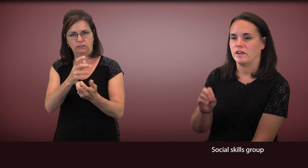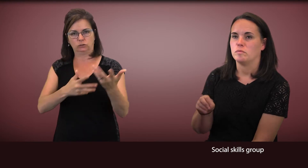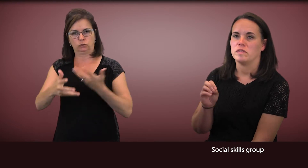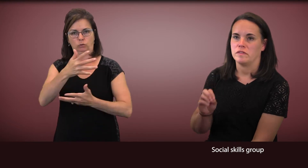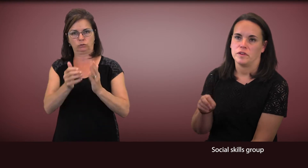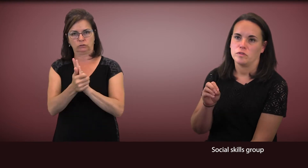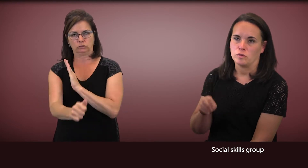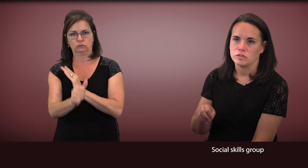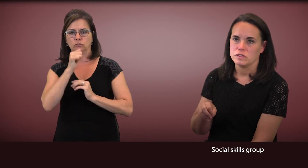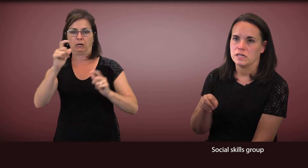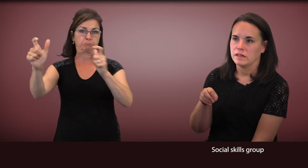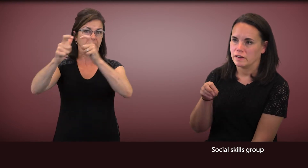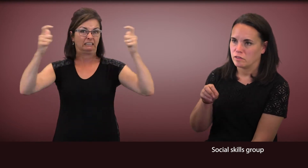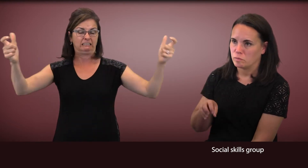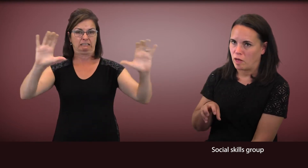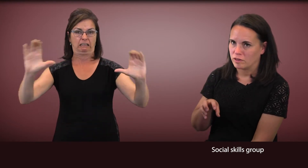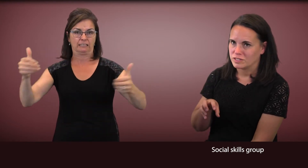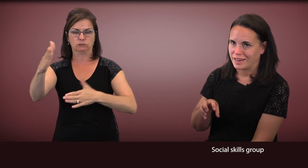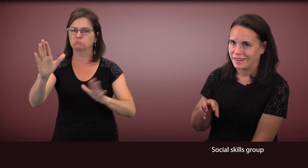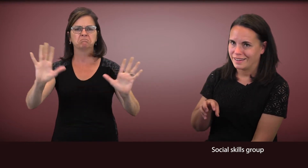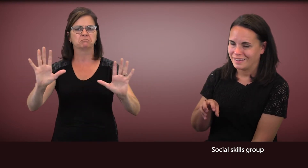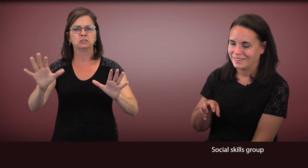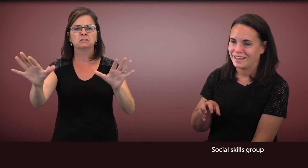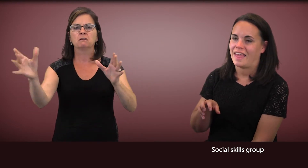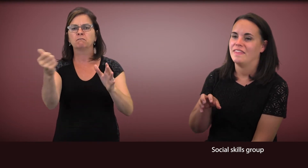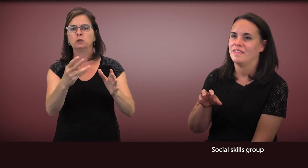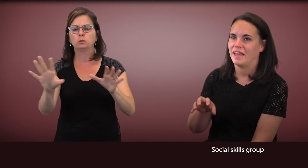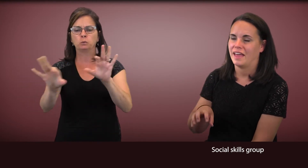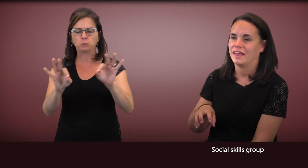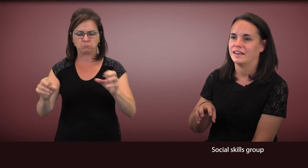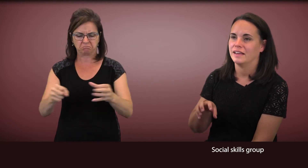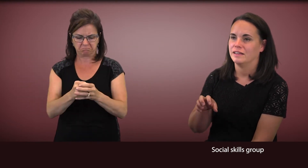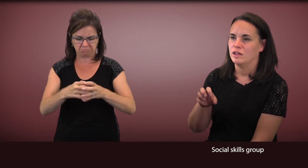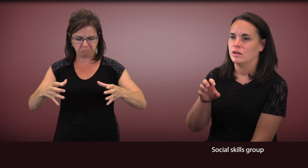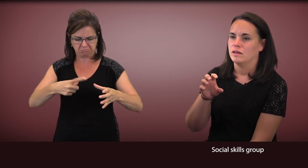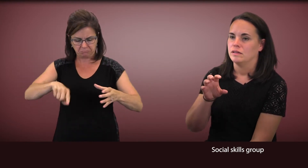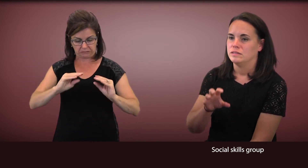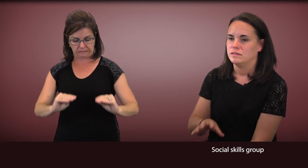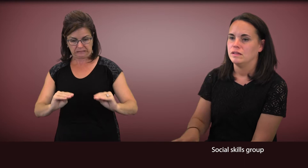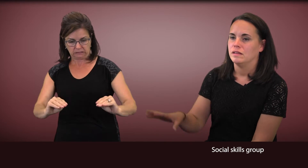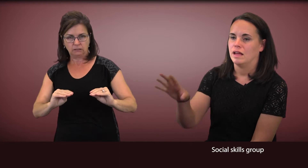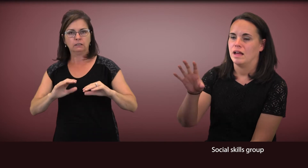teaches a very specific social skill in a smaller setting, and then